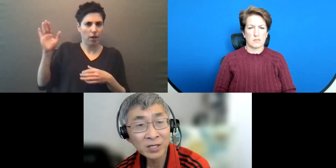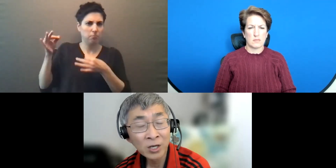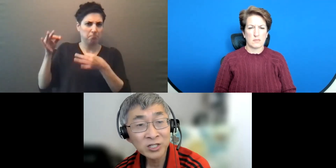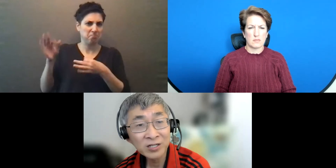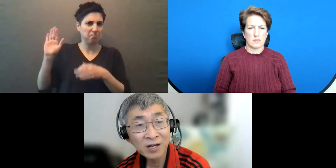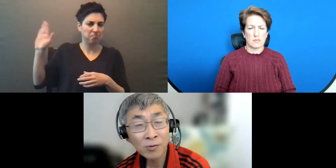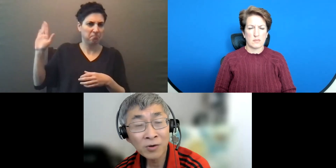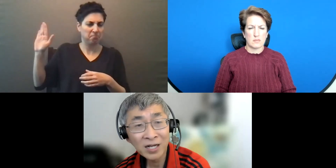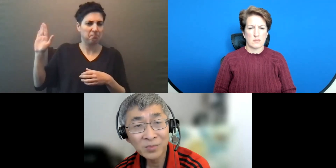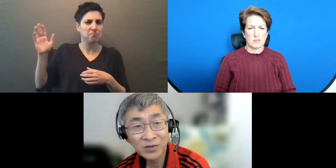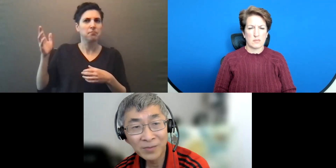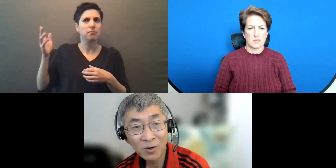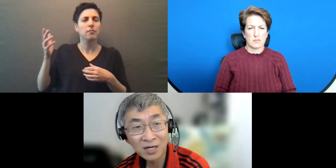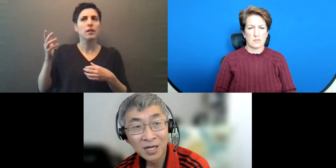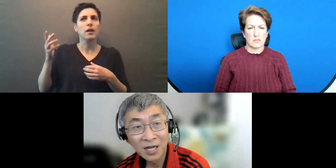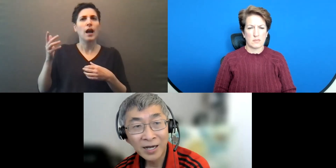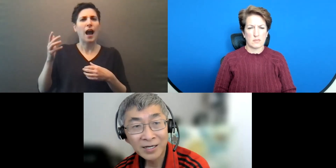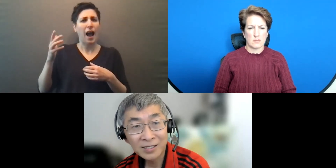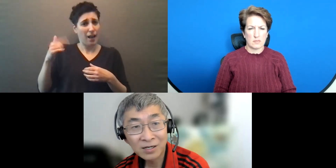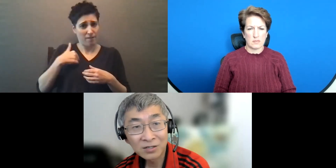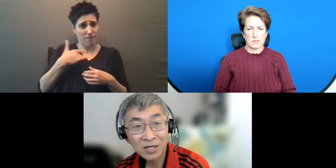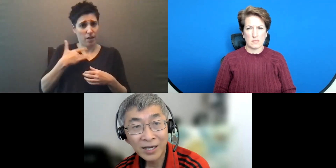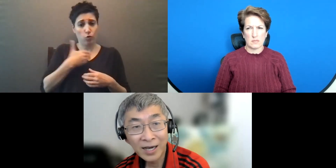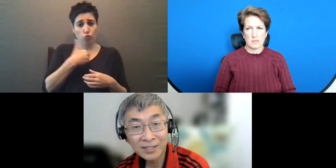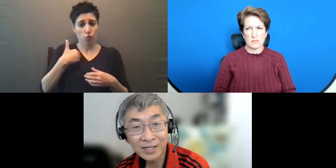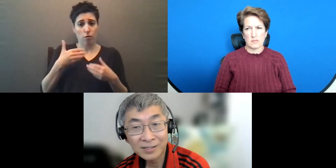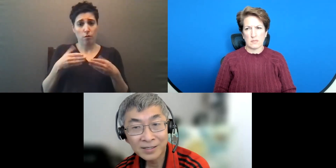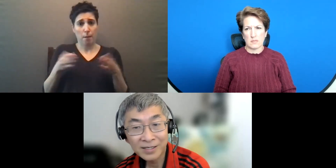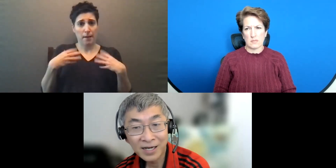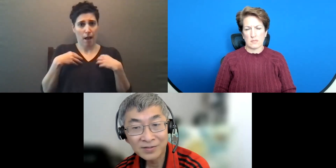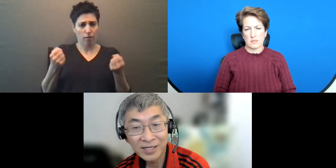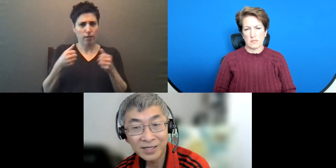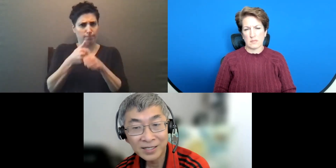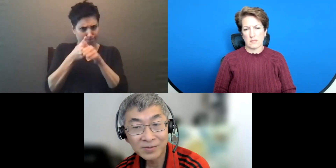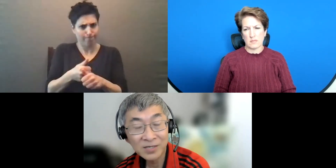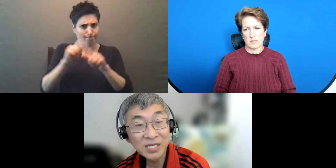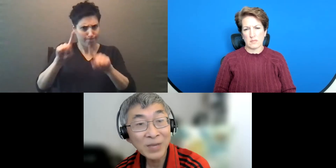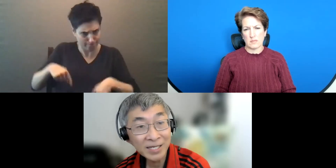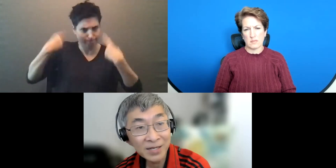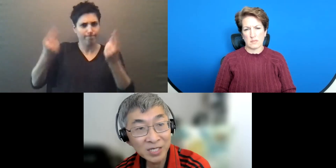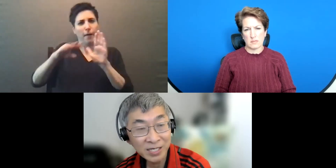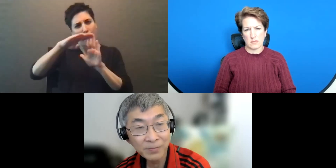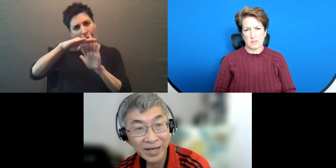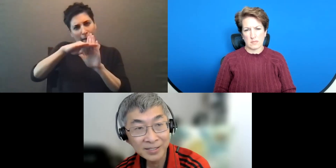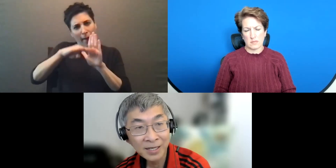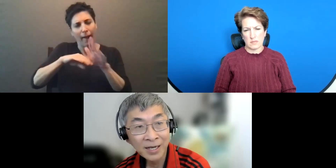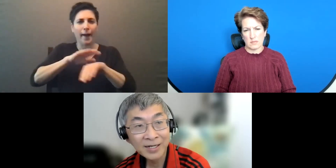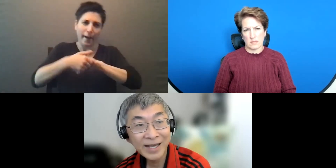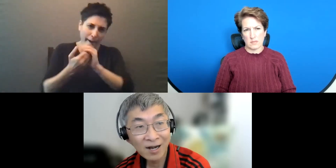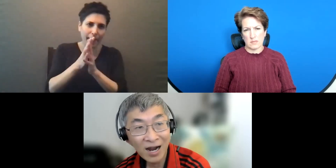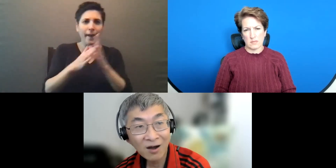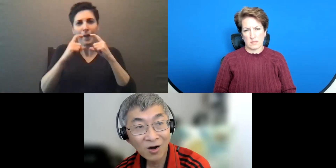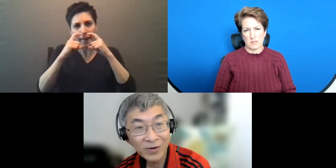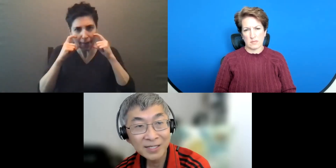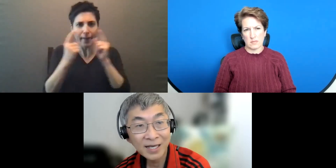removed. Shahina, correct me if I'm wrong. And so I think this kind of things, it's basically being in place, and